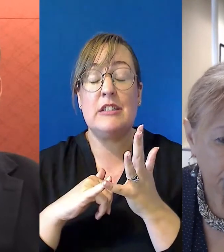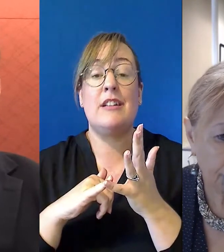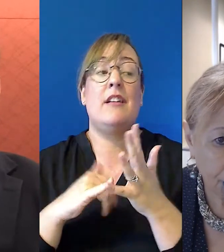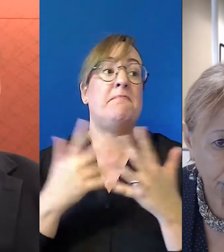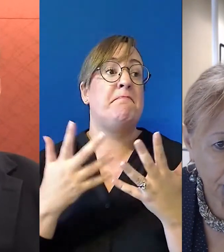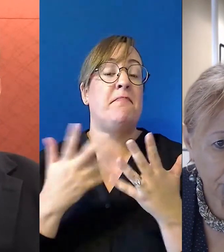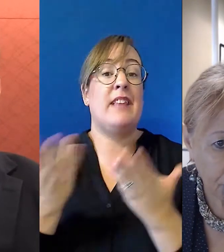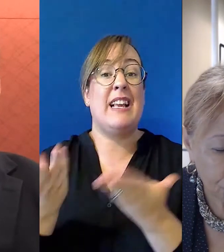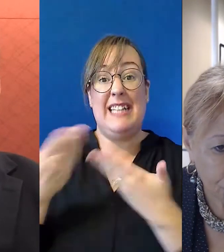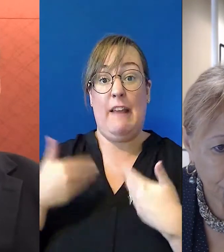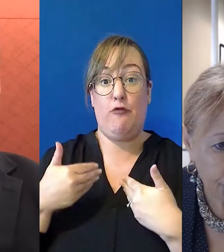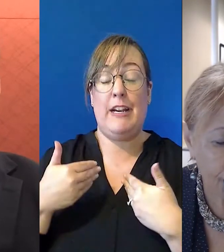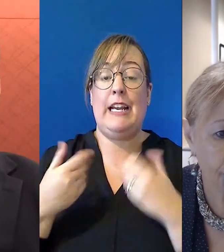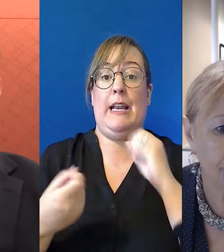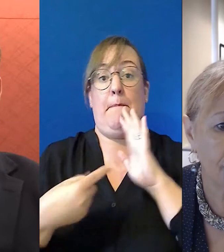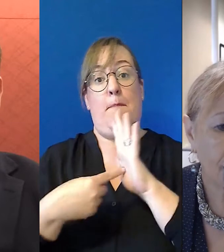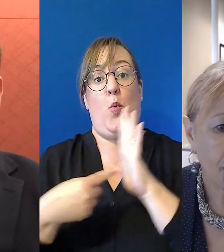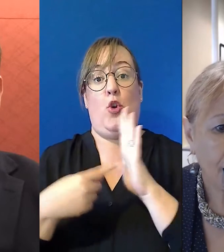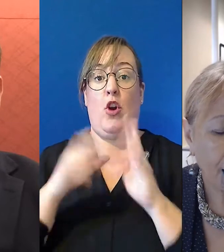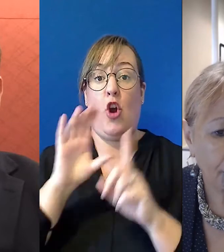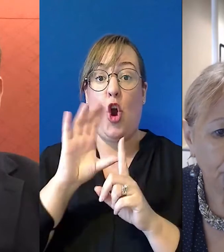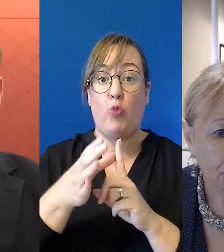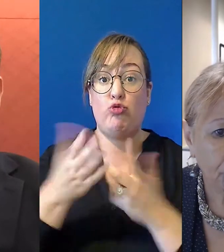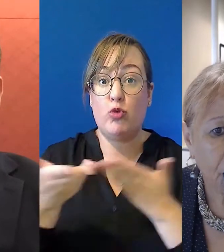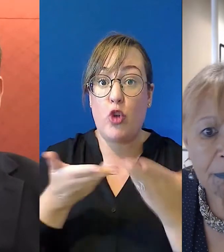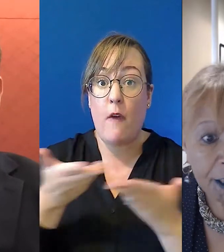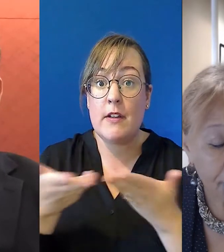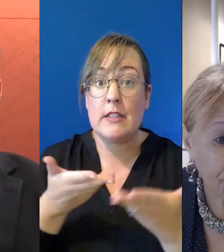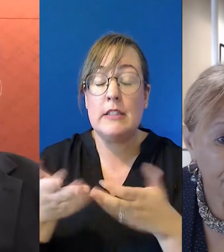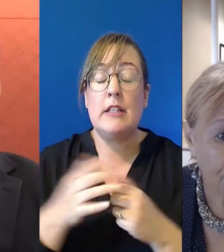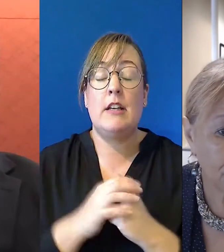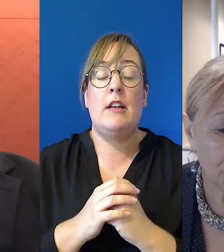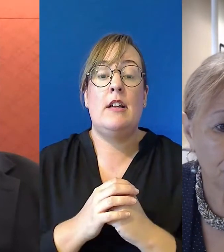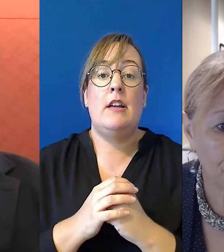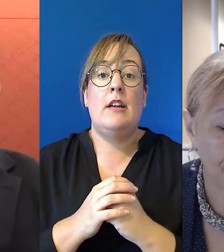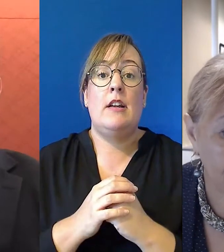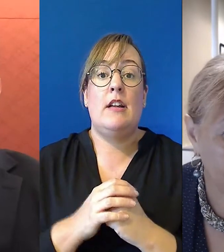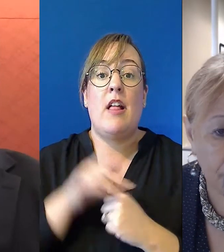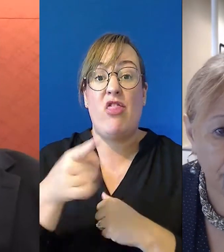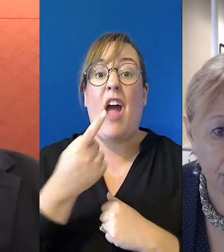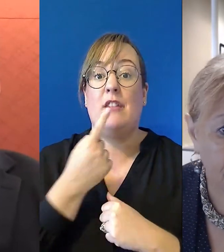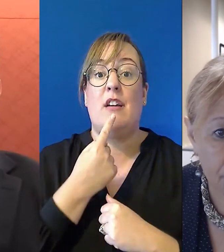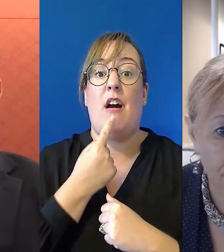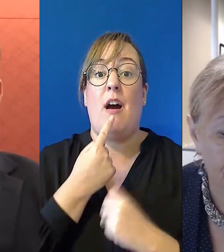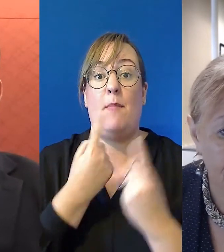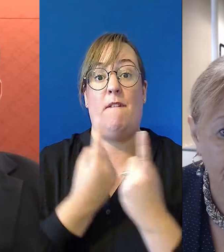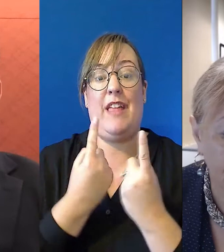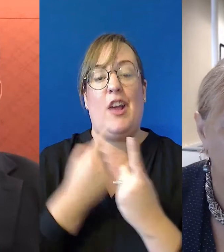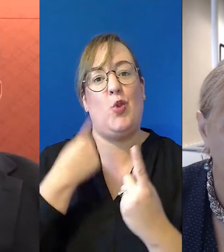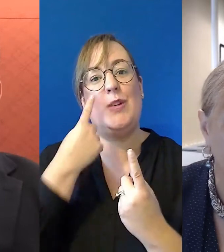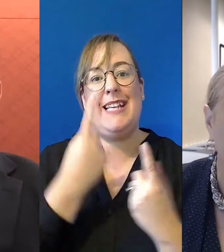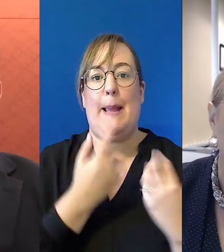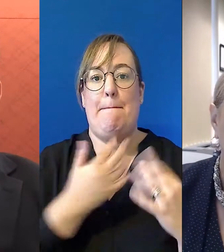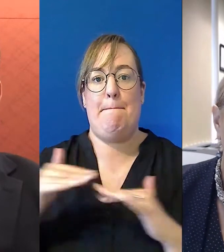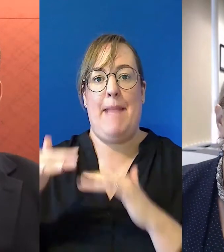important environmental and cultural services, matters of that type, which you'll see in many settlements, say in